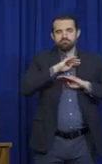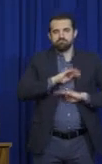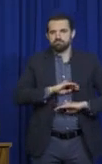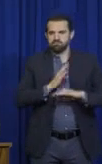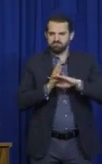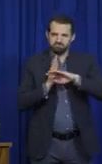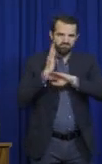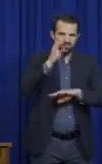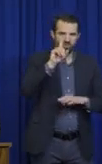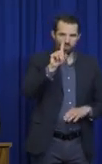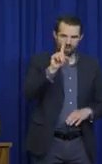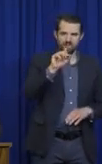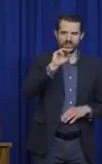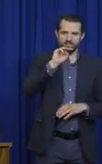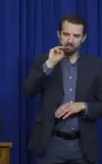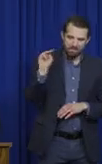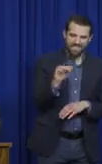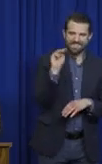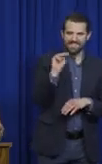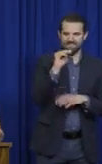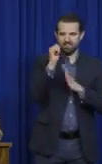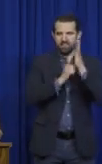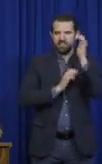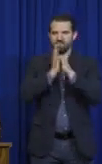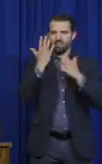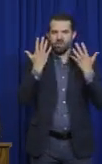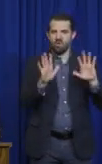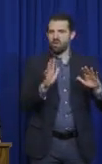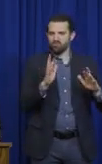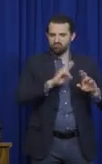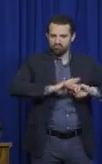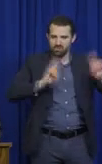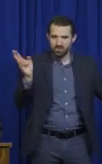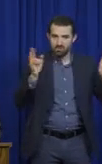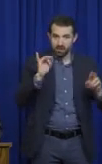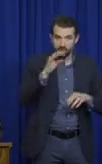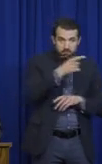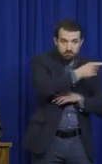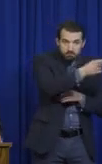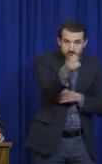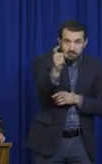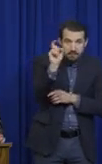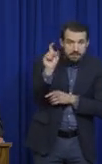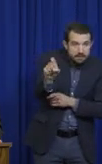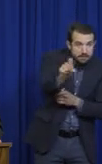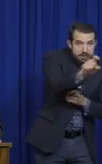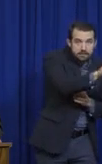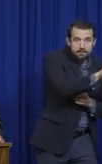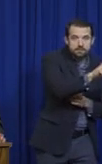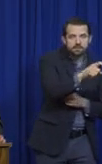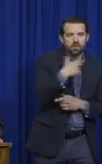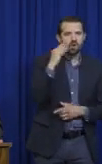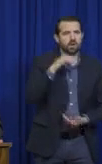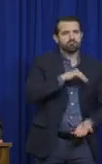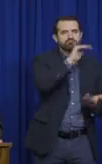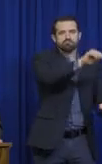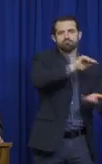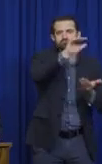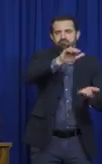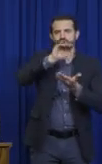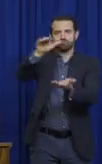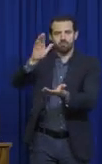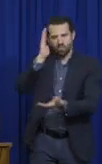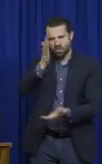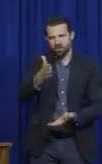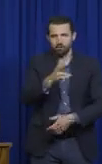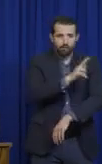million gloves on hand that again can be distributed to frontline healthcare workers at hospitals, nursing homes,